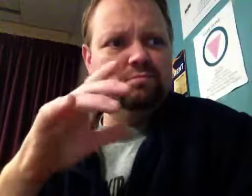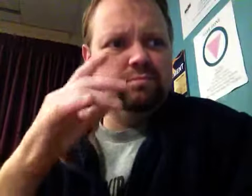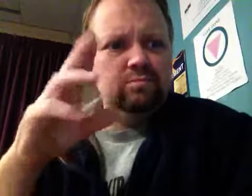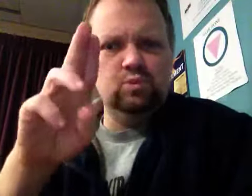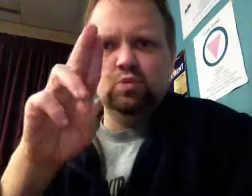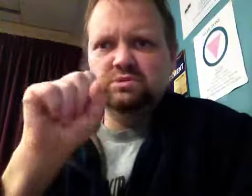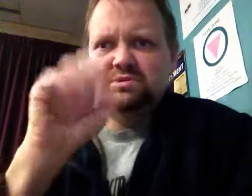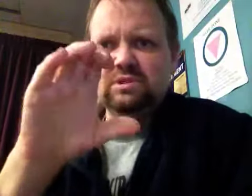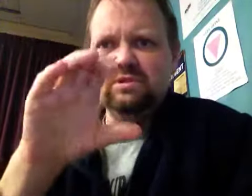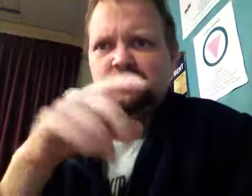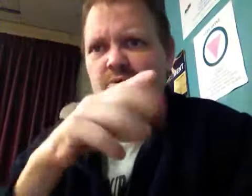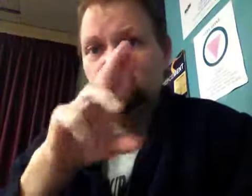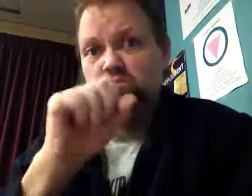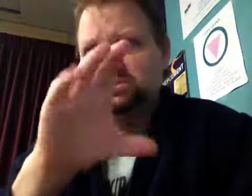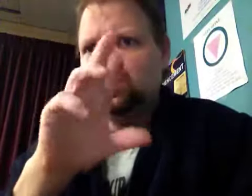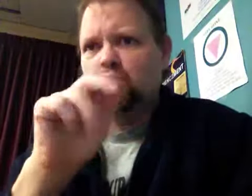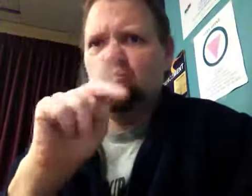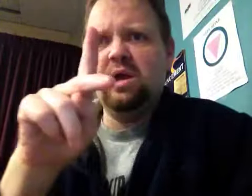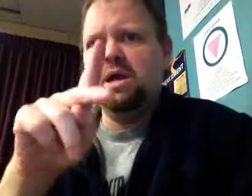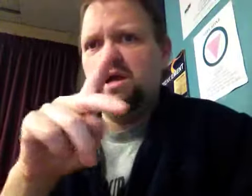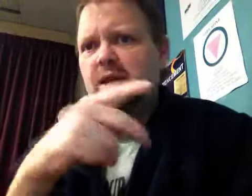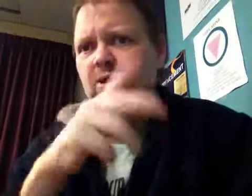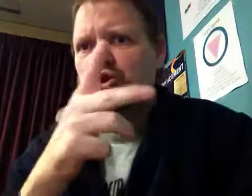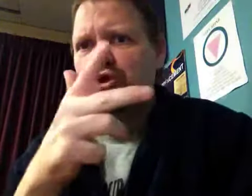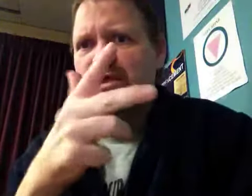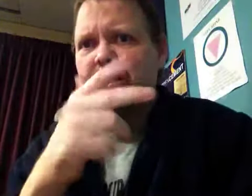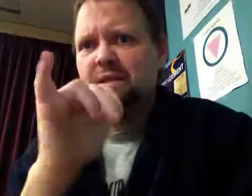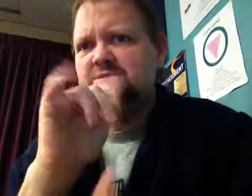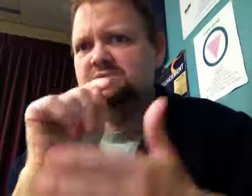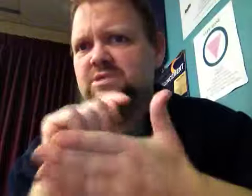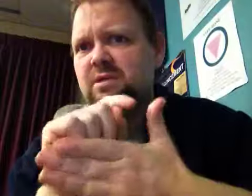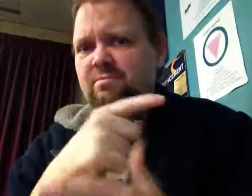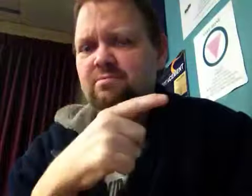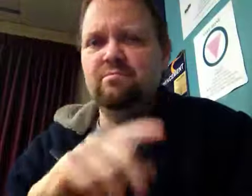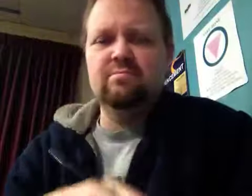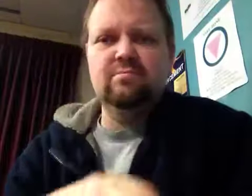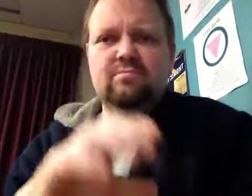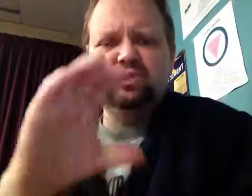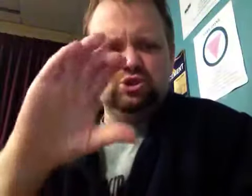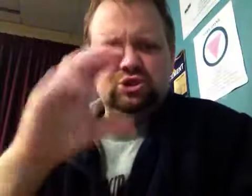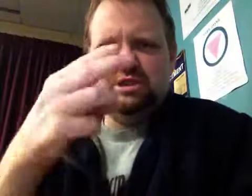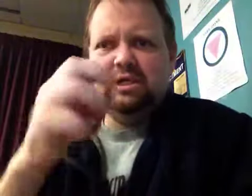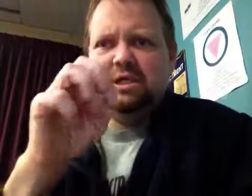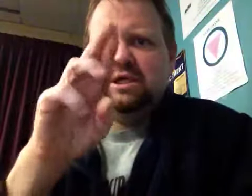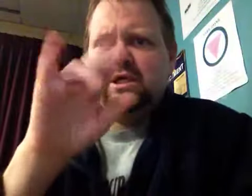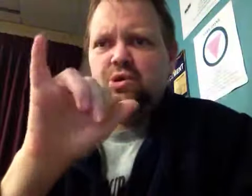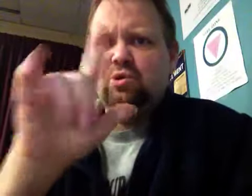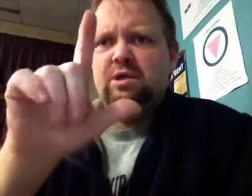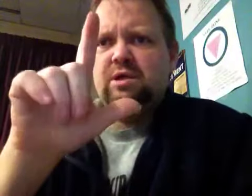and take names. I'm Don Lemon. Thanks for watching. That's it for me. AC 360 starts right now.